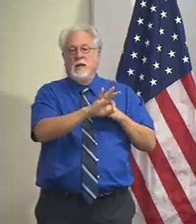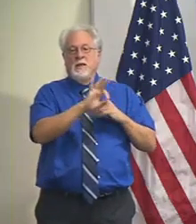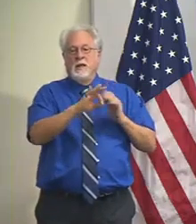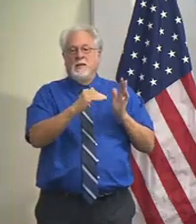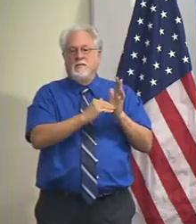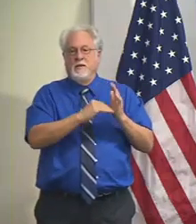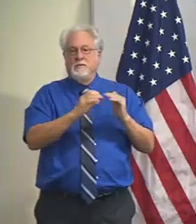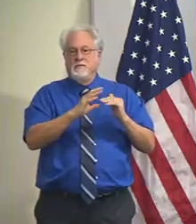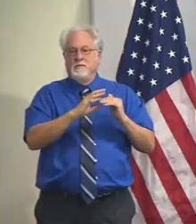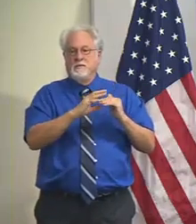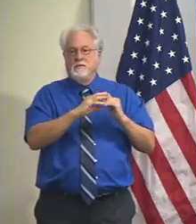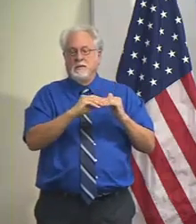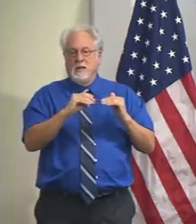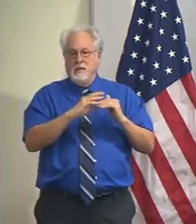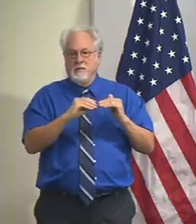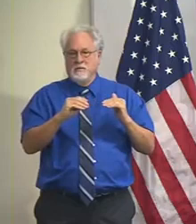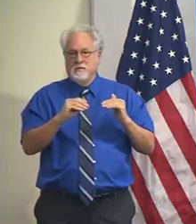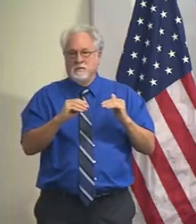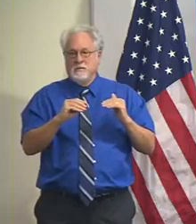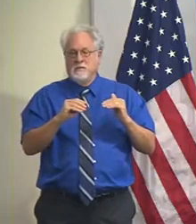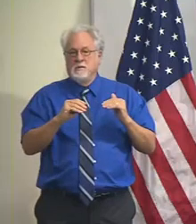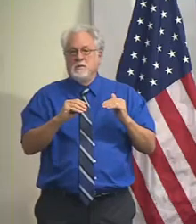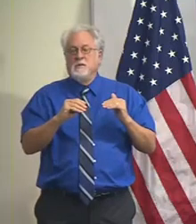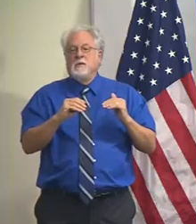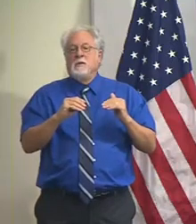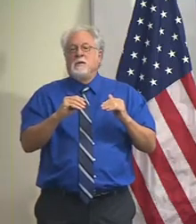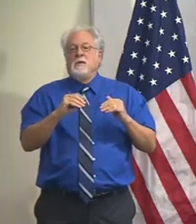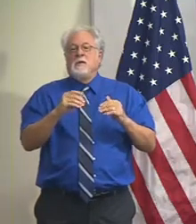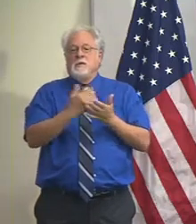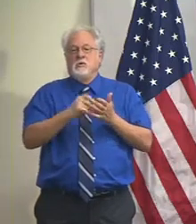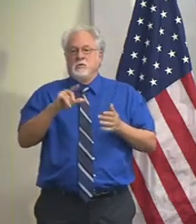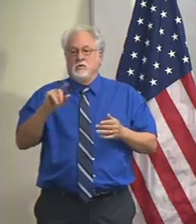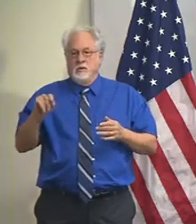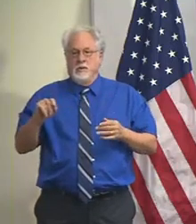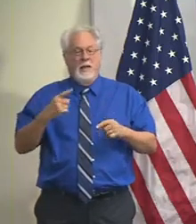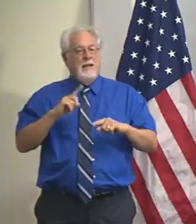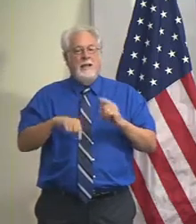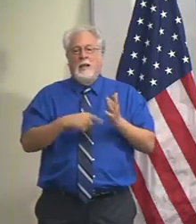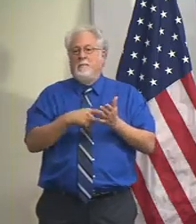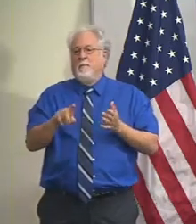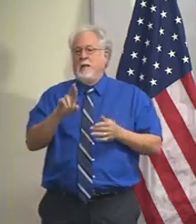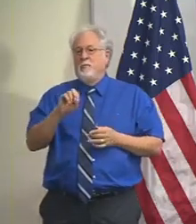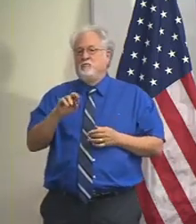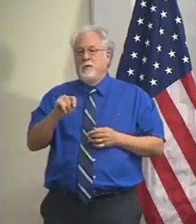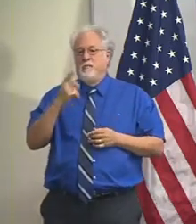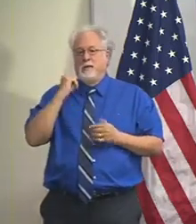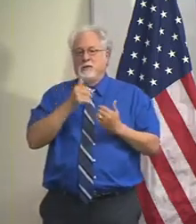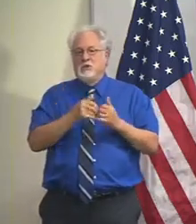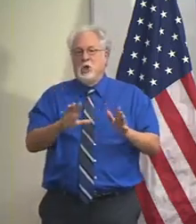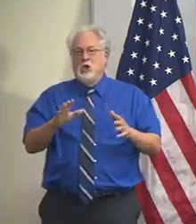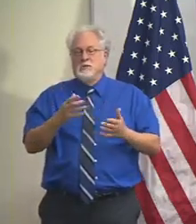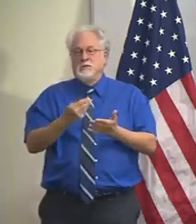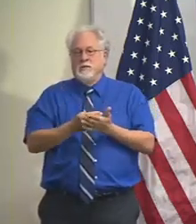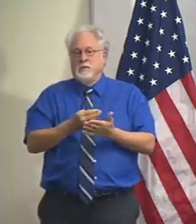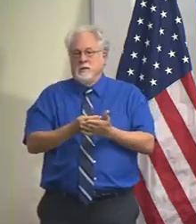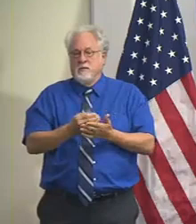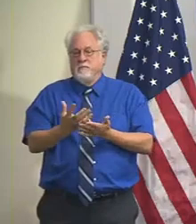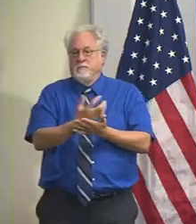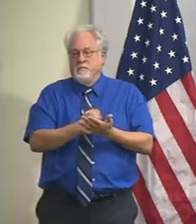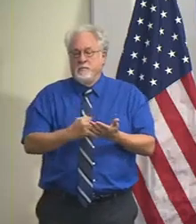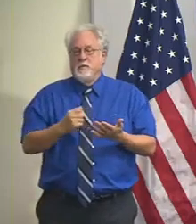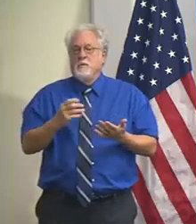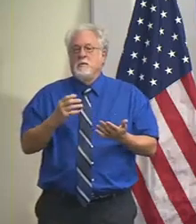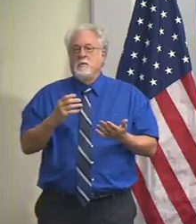$99,000 they earned in 2020, that they're unable to pay their full rent due to loss of income,